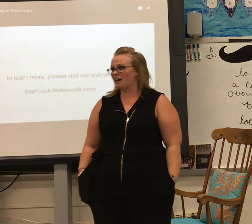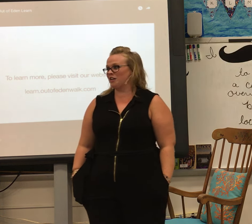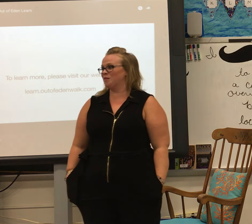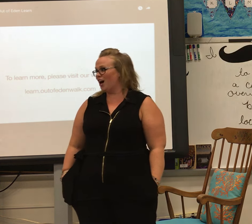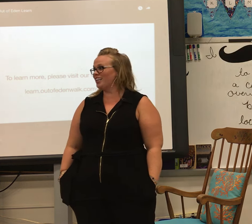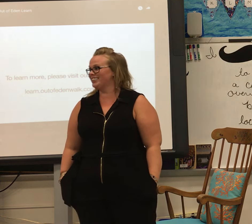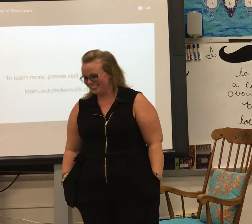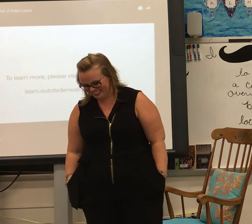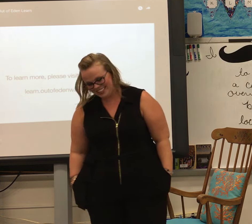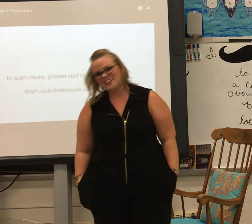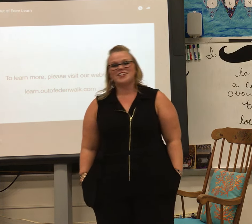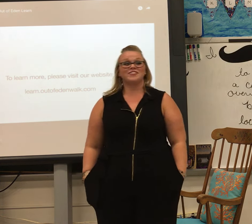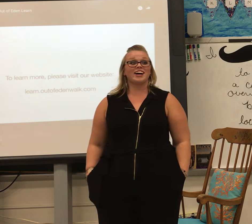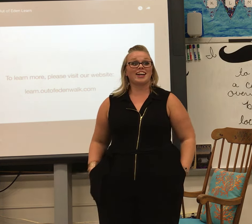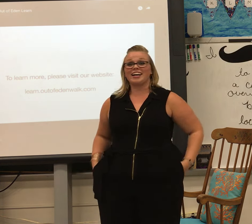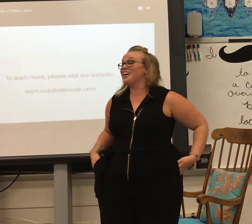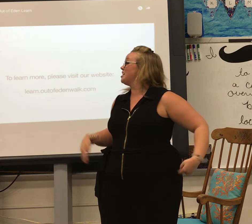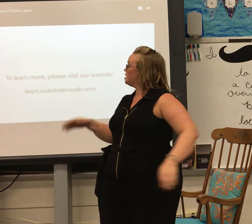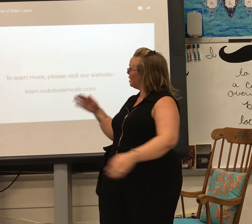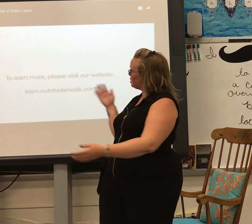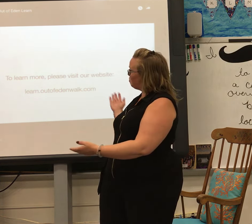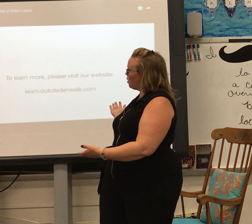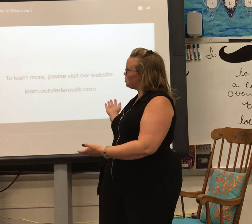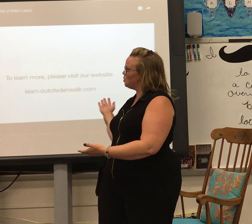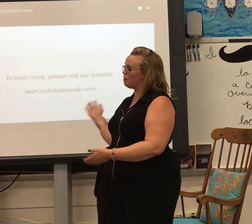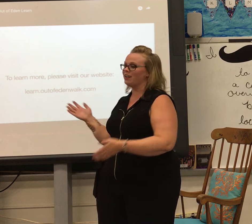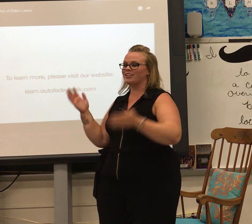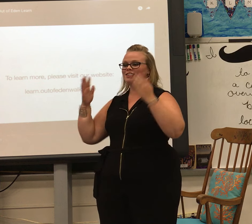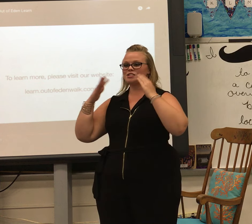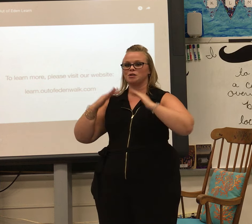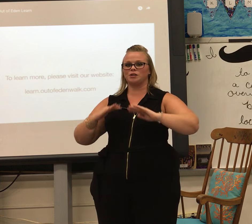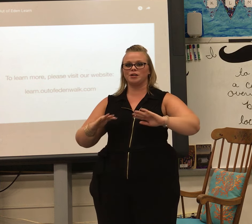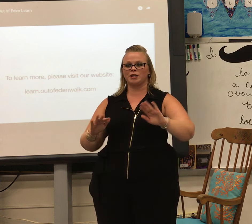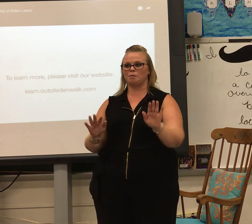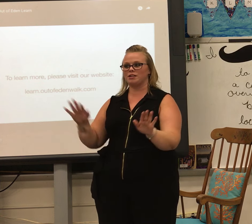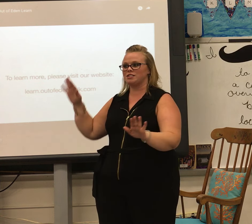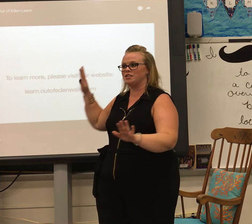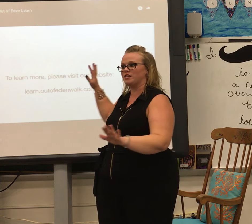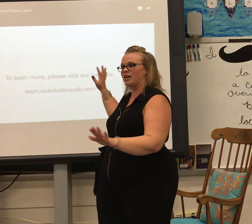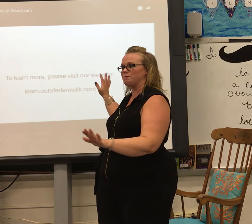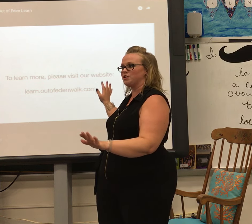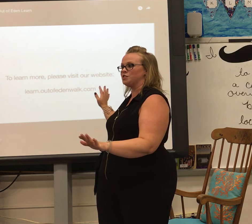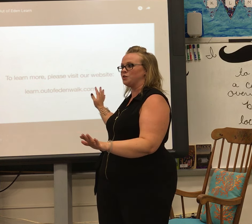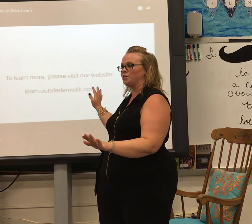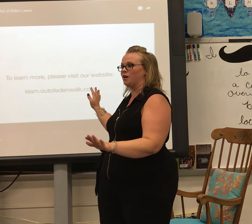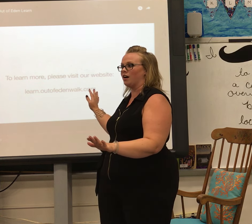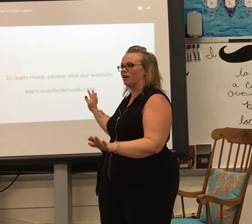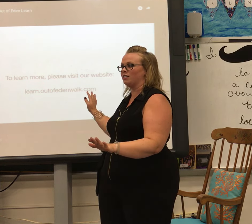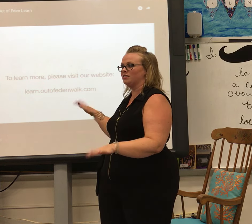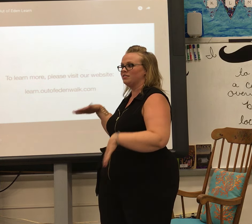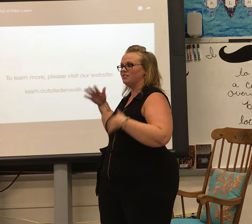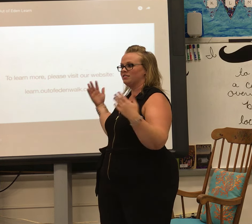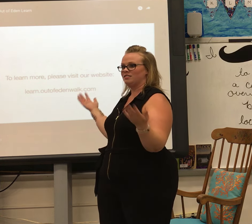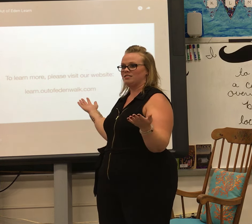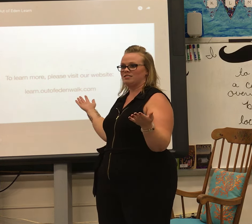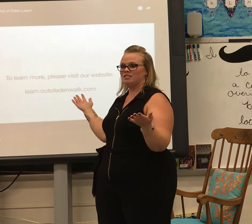fourth grader having a blog. But again, like Paul Solopek, slow learning but still adapting to